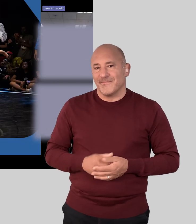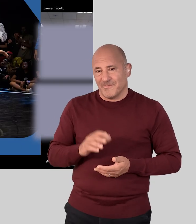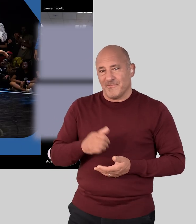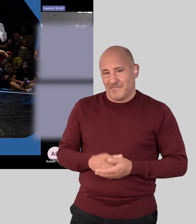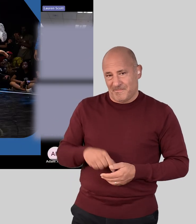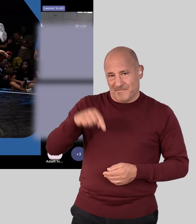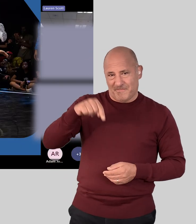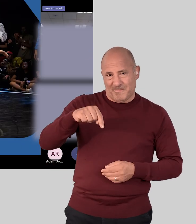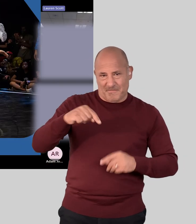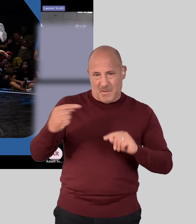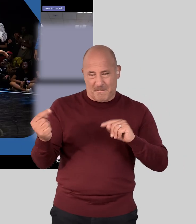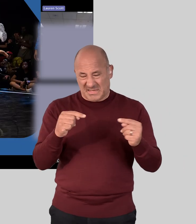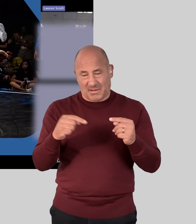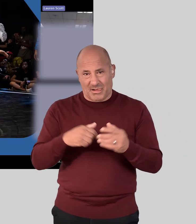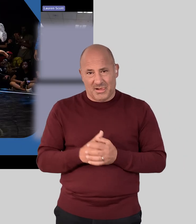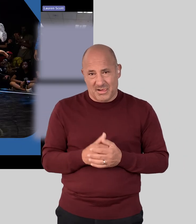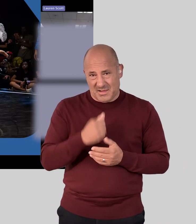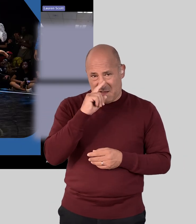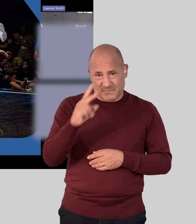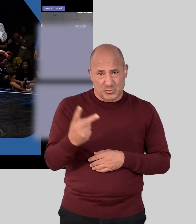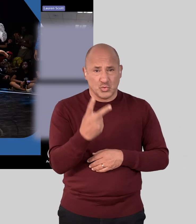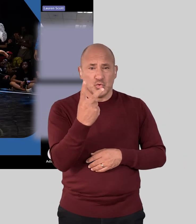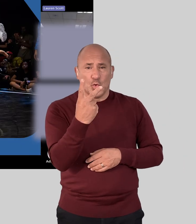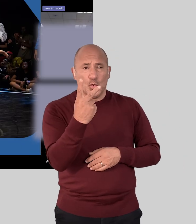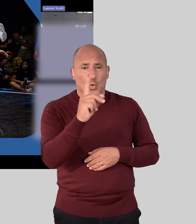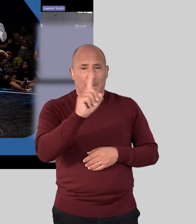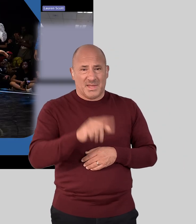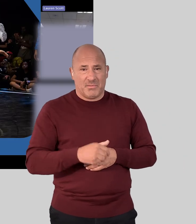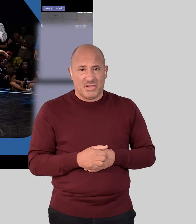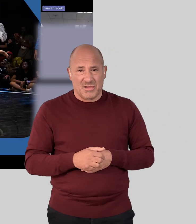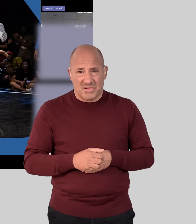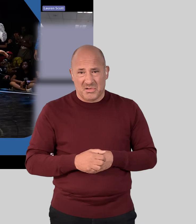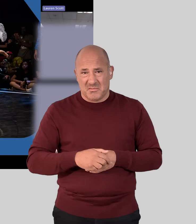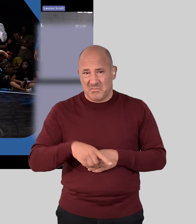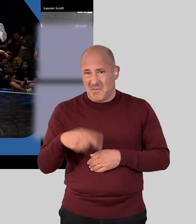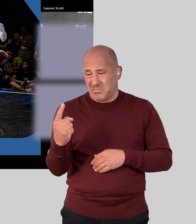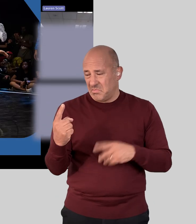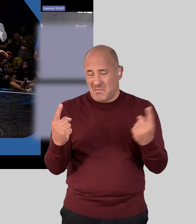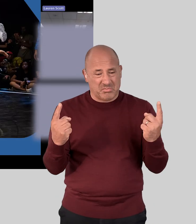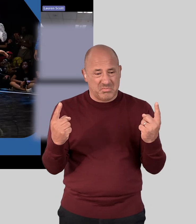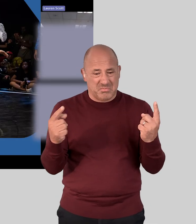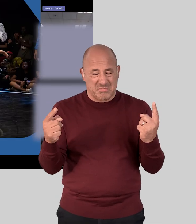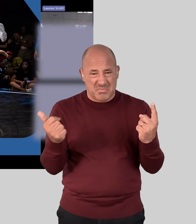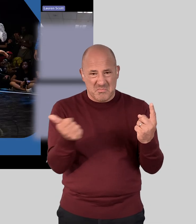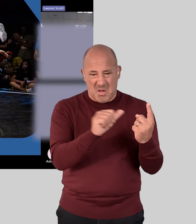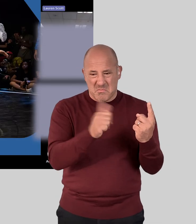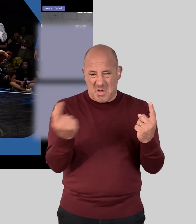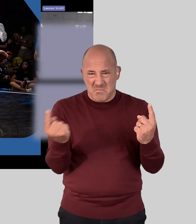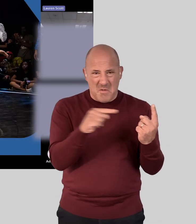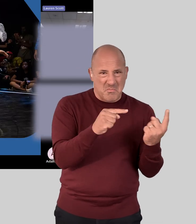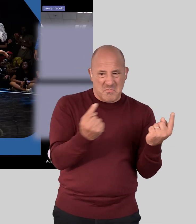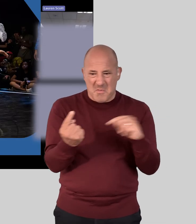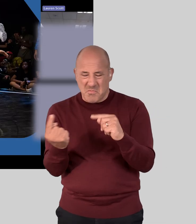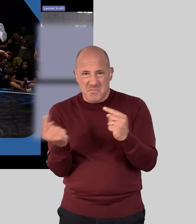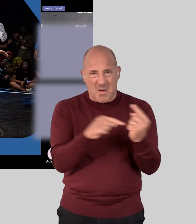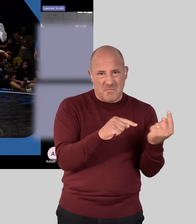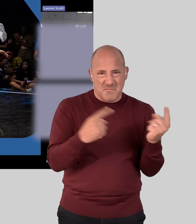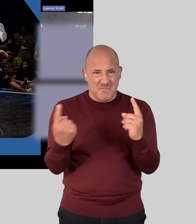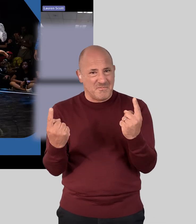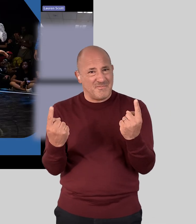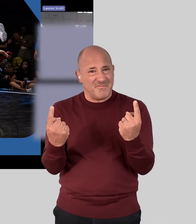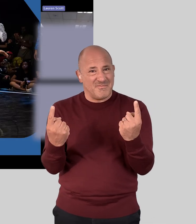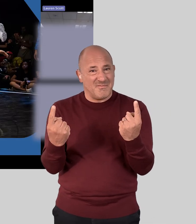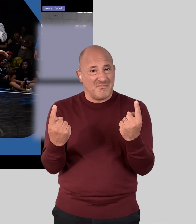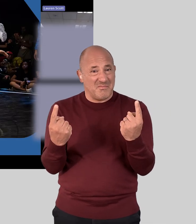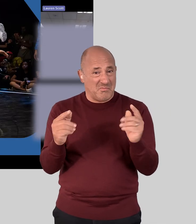less organic, you could argue. And in a battle, you can have